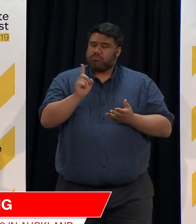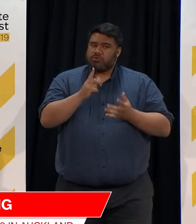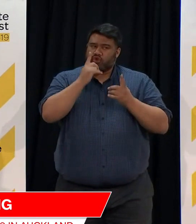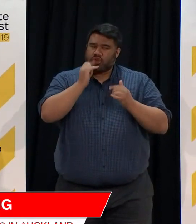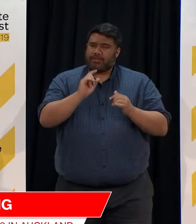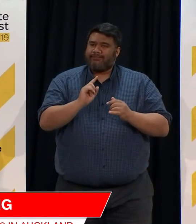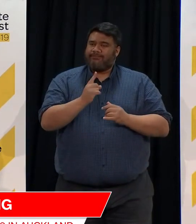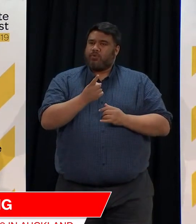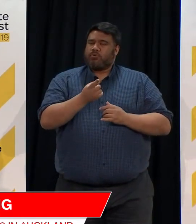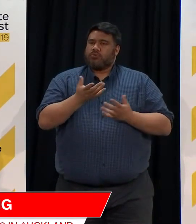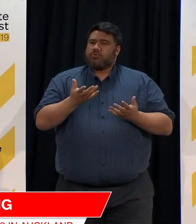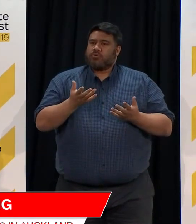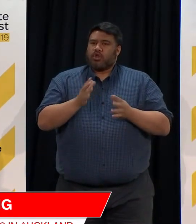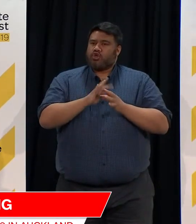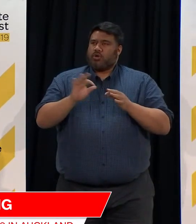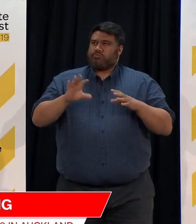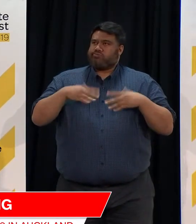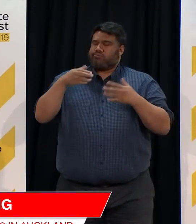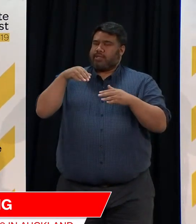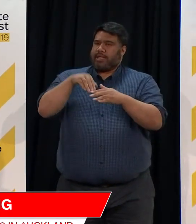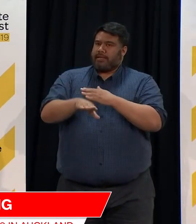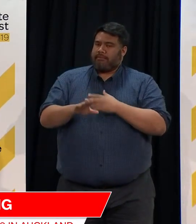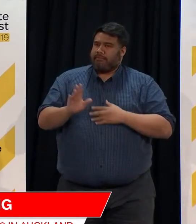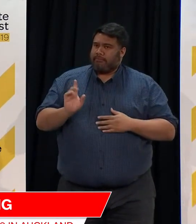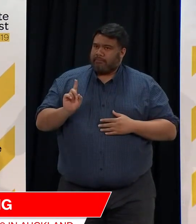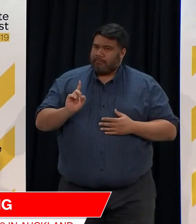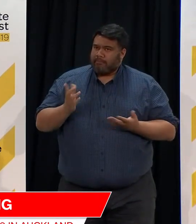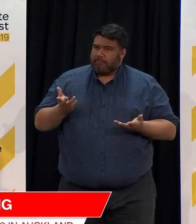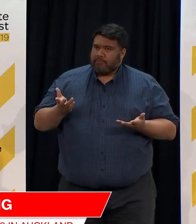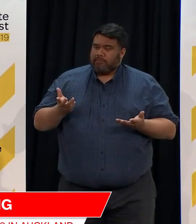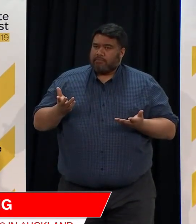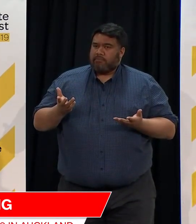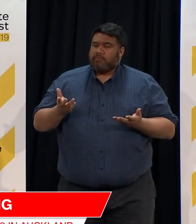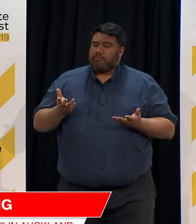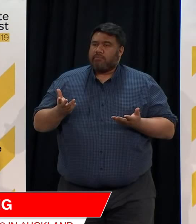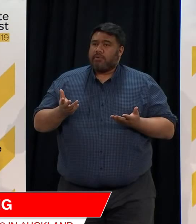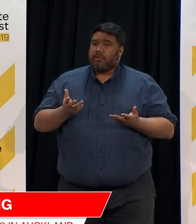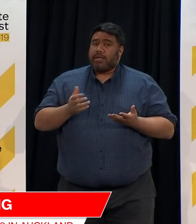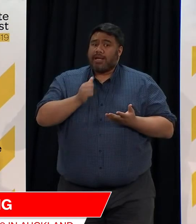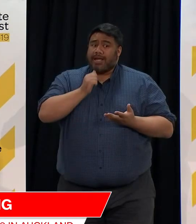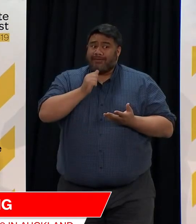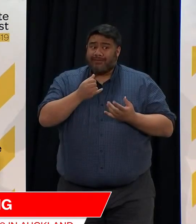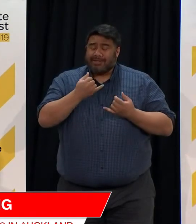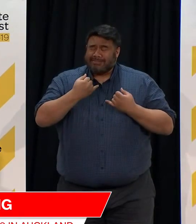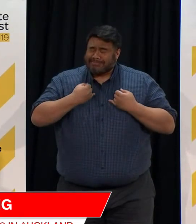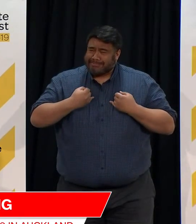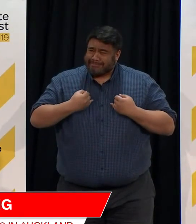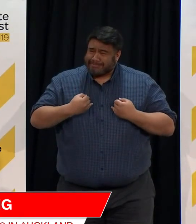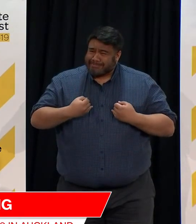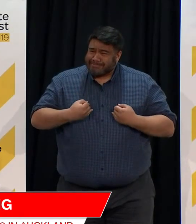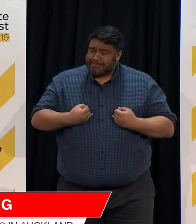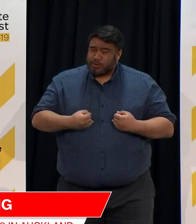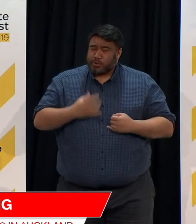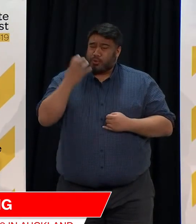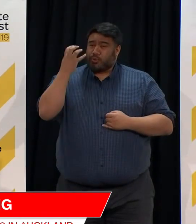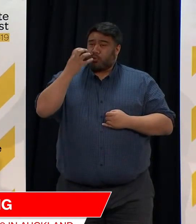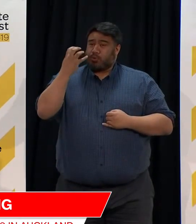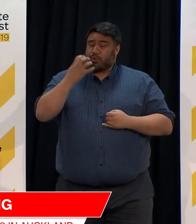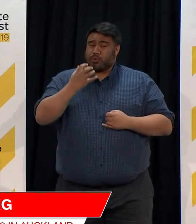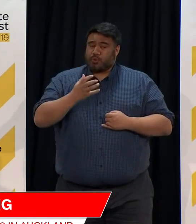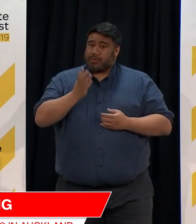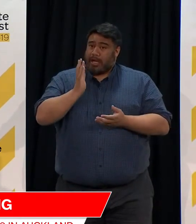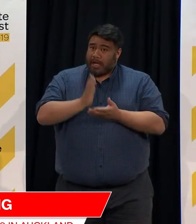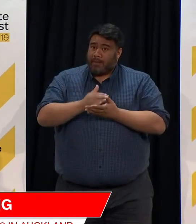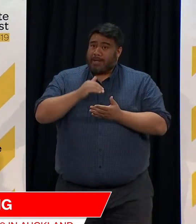You don't automatically go to hospital just because you are sick. If someone gets very sick, then yes, if that means that they require hospital